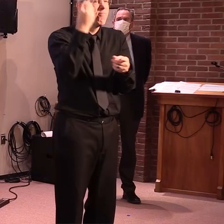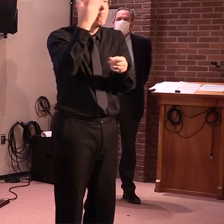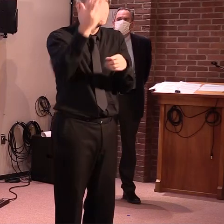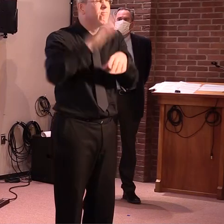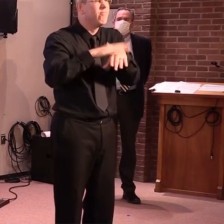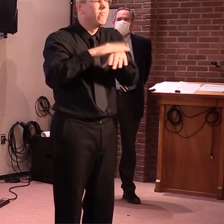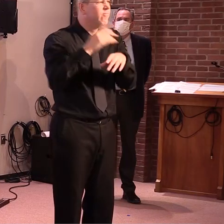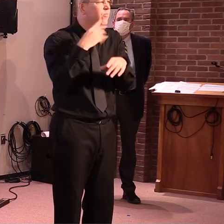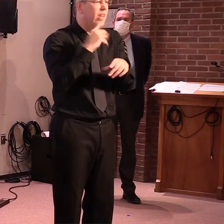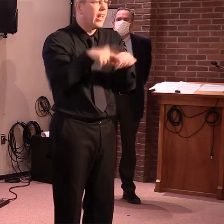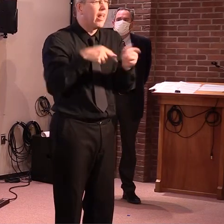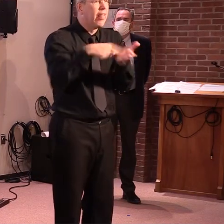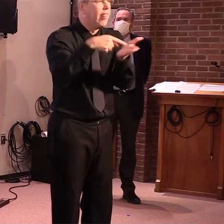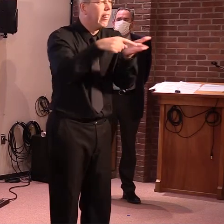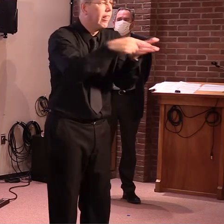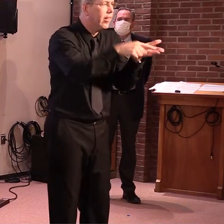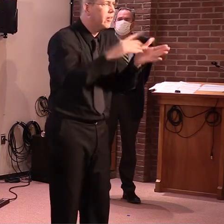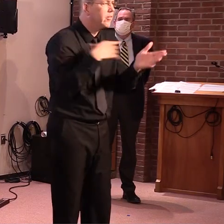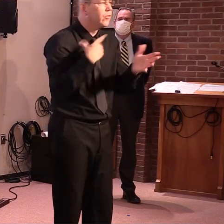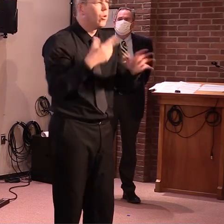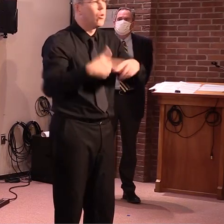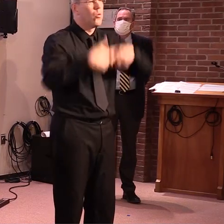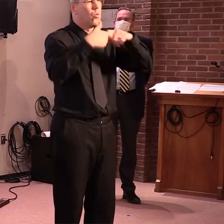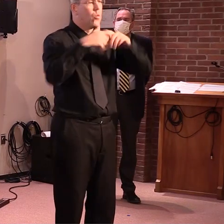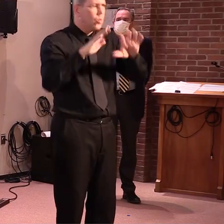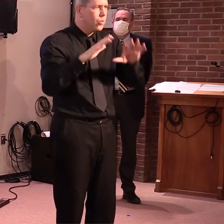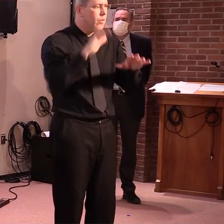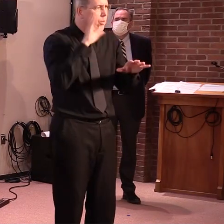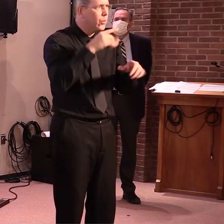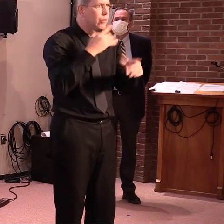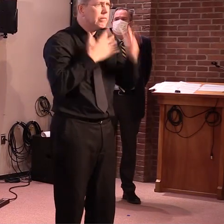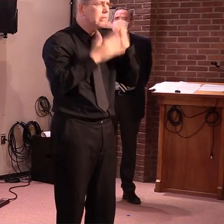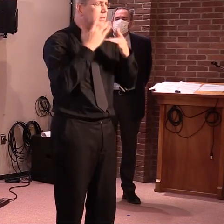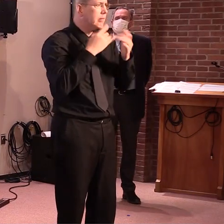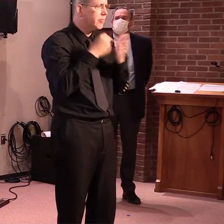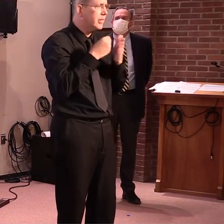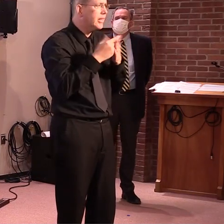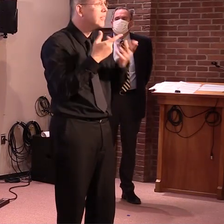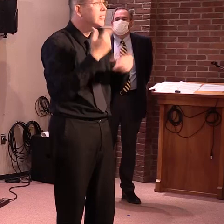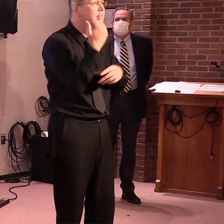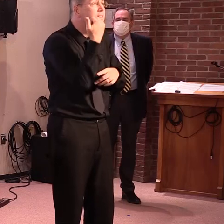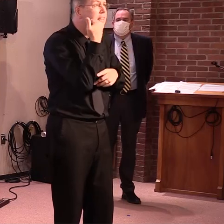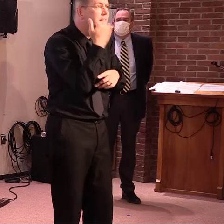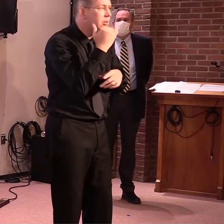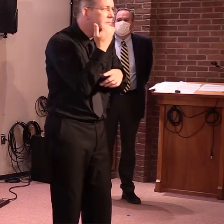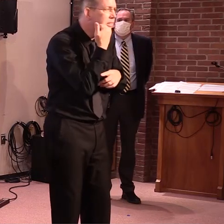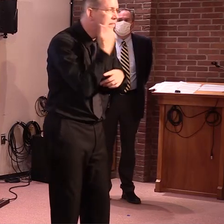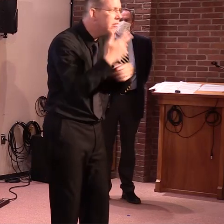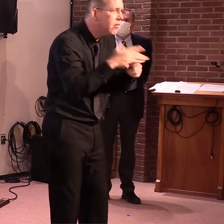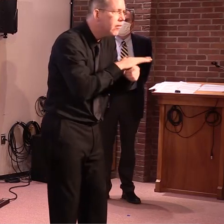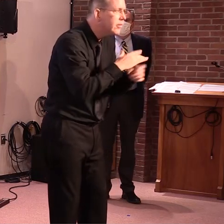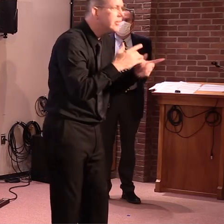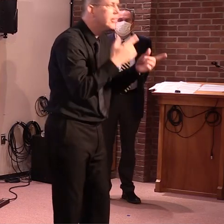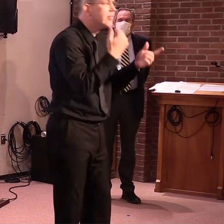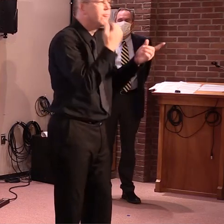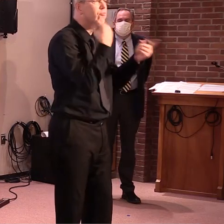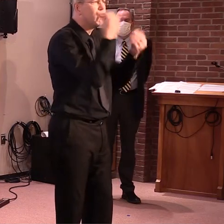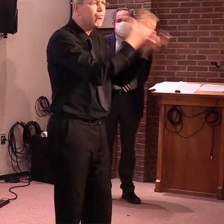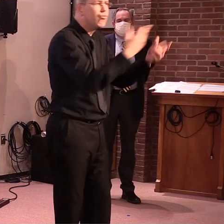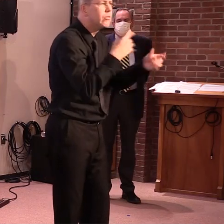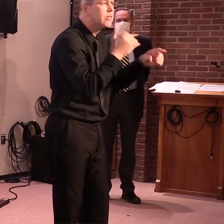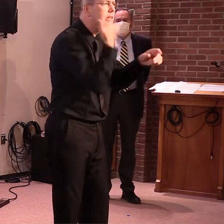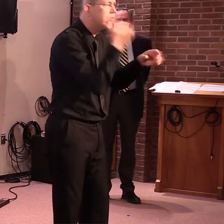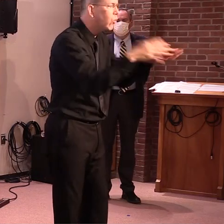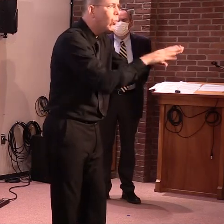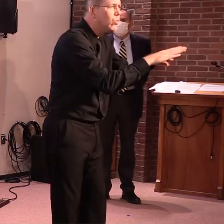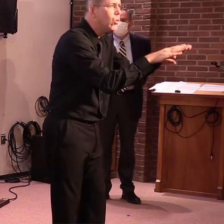dentists, for example, we shut down all dentists for an extended period of time. For the designated